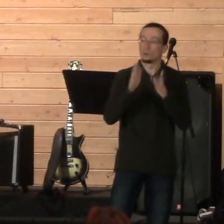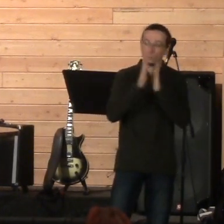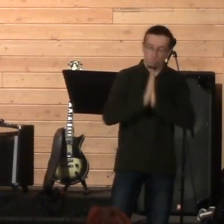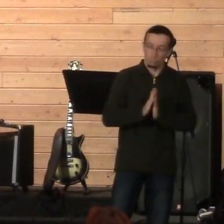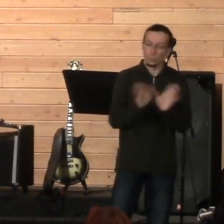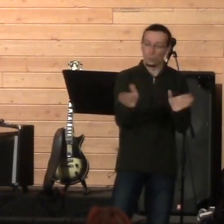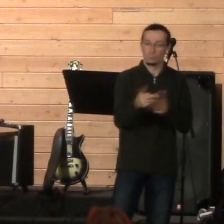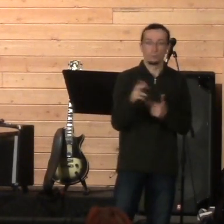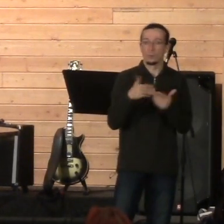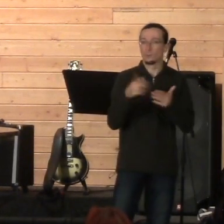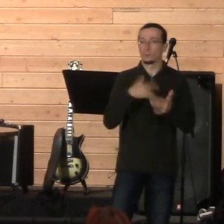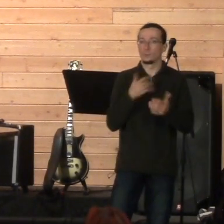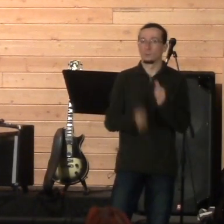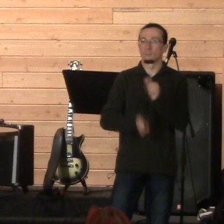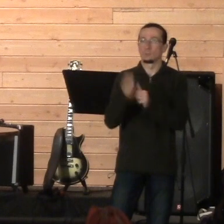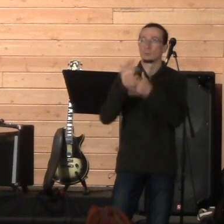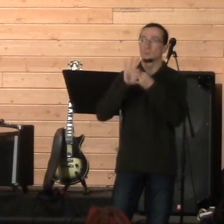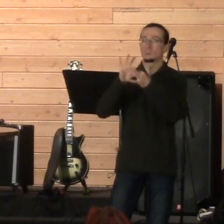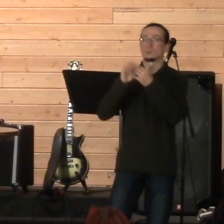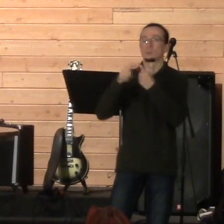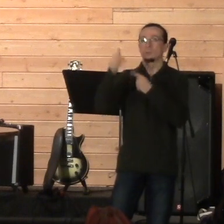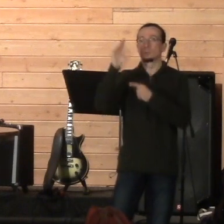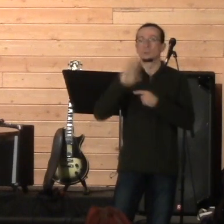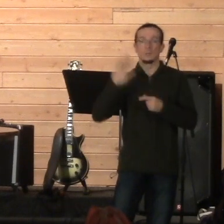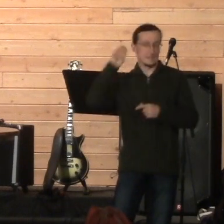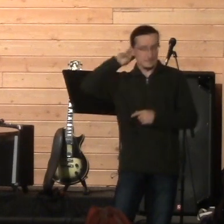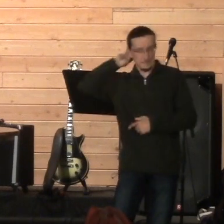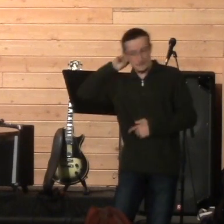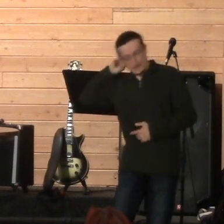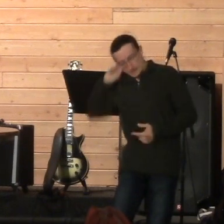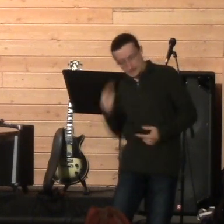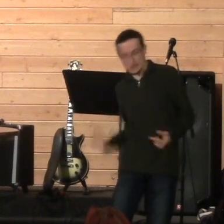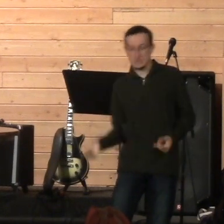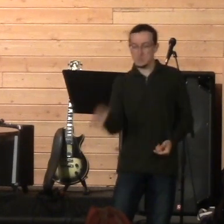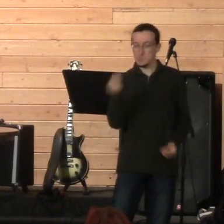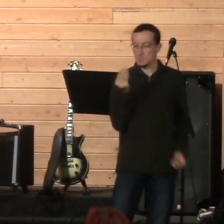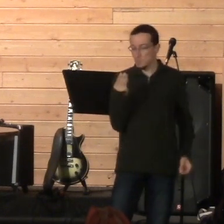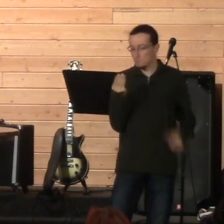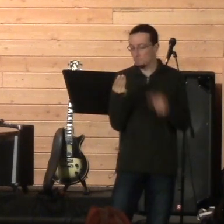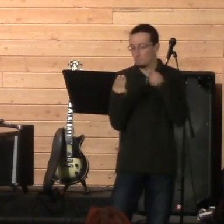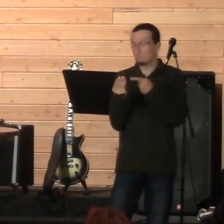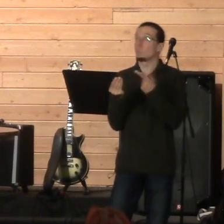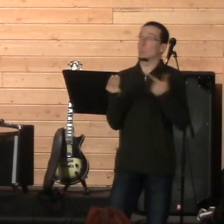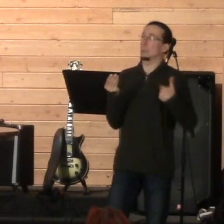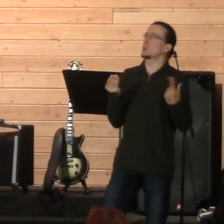you feel most connected to God. Pull out that idea and